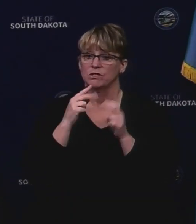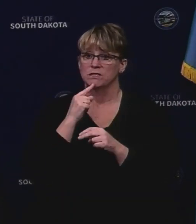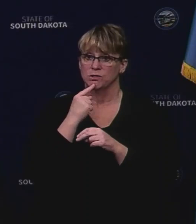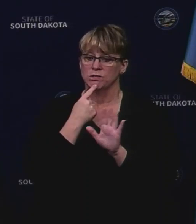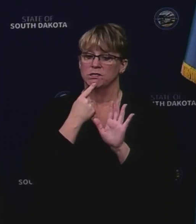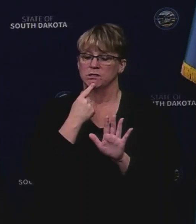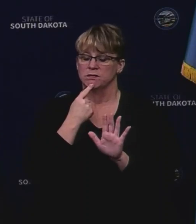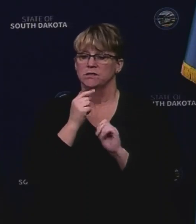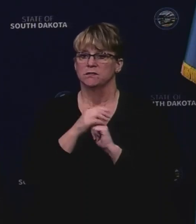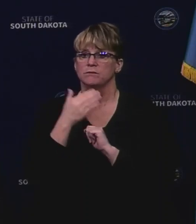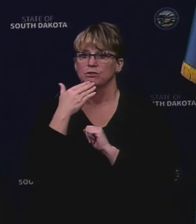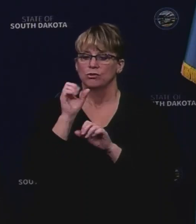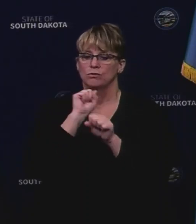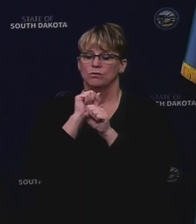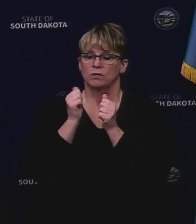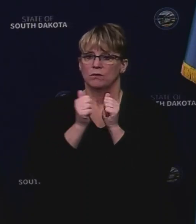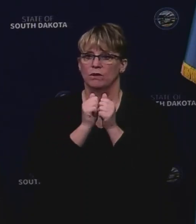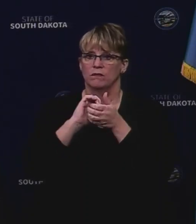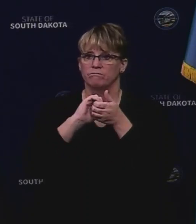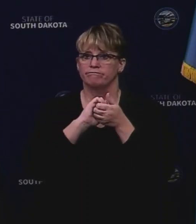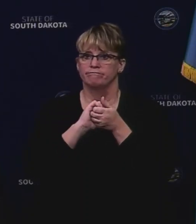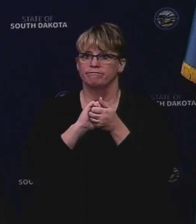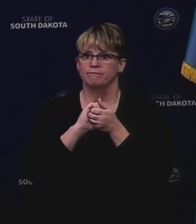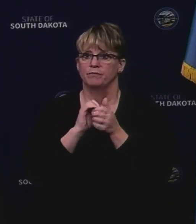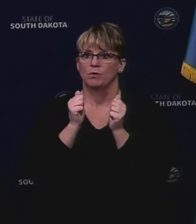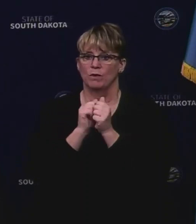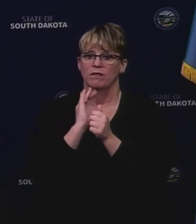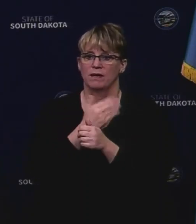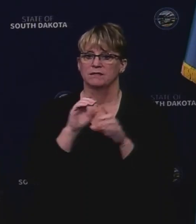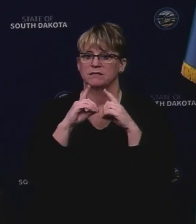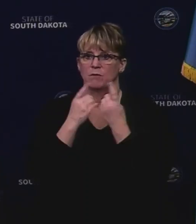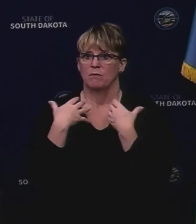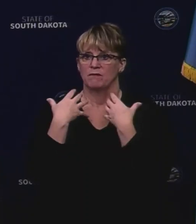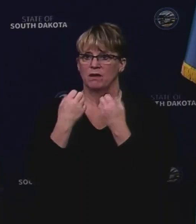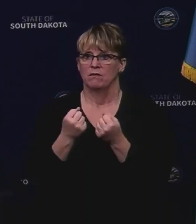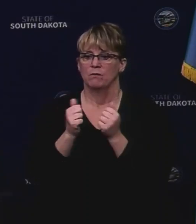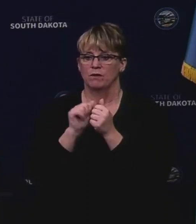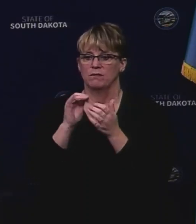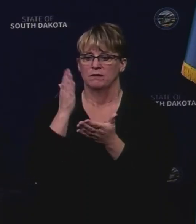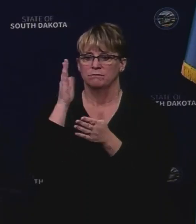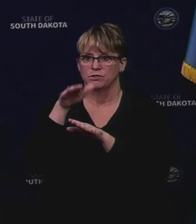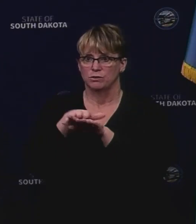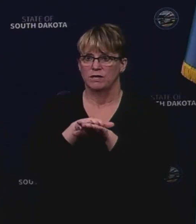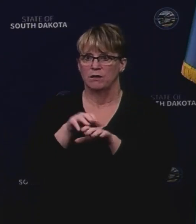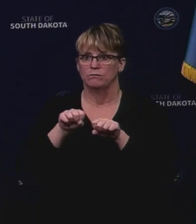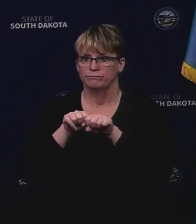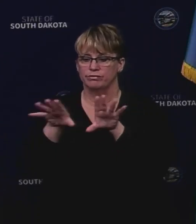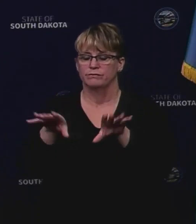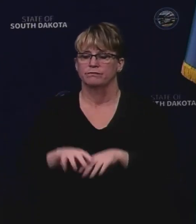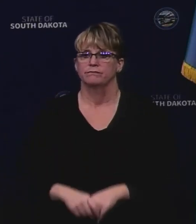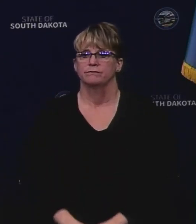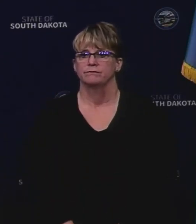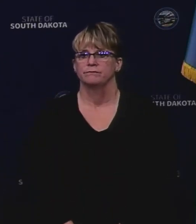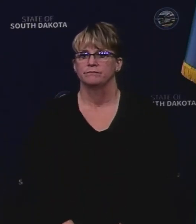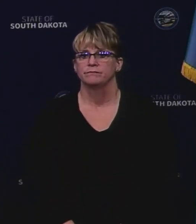seriously and have been good partners to work with us on the spread of this disease there.